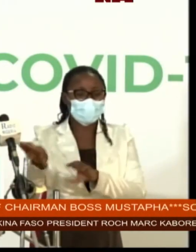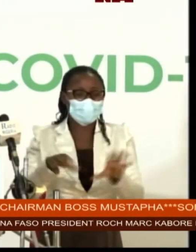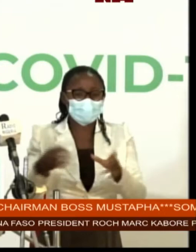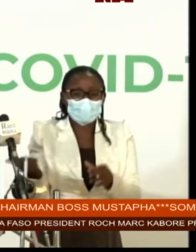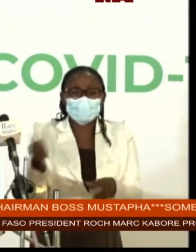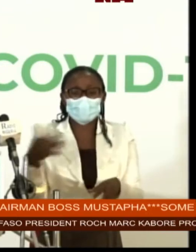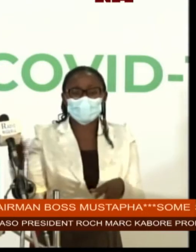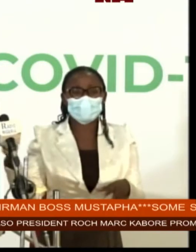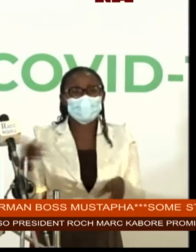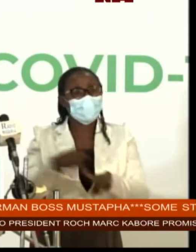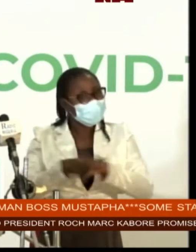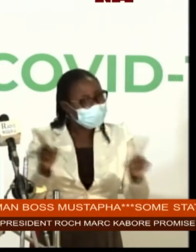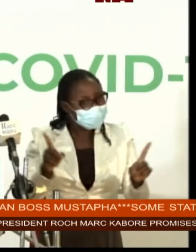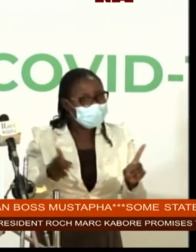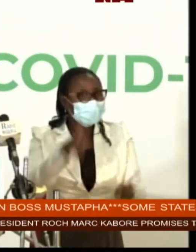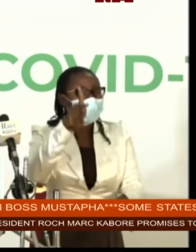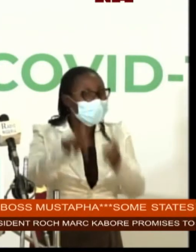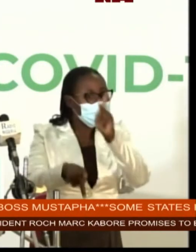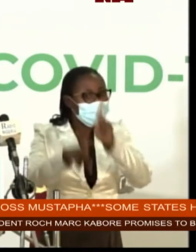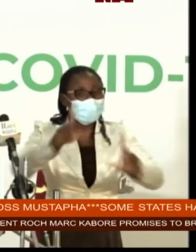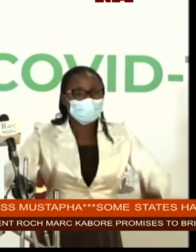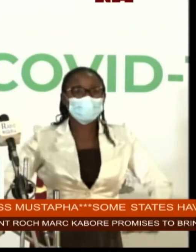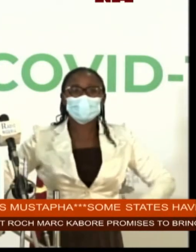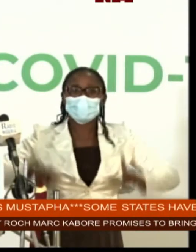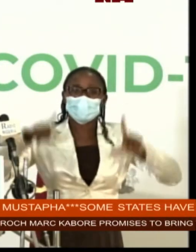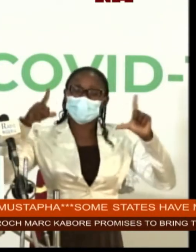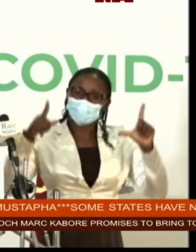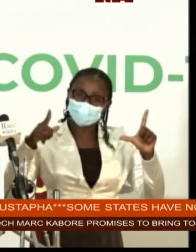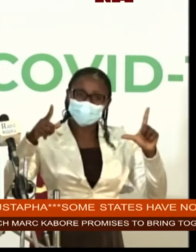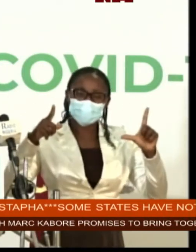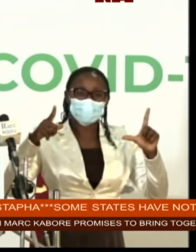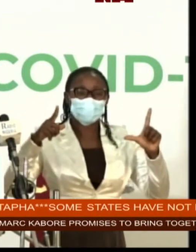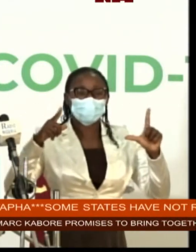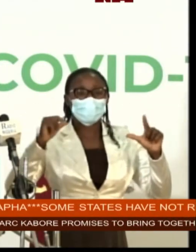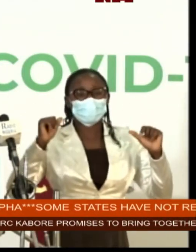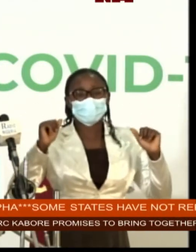controversy. But you are talking about people's lives.